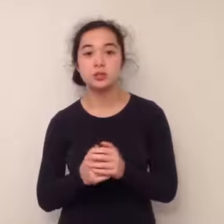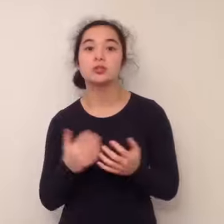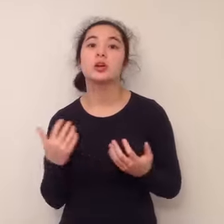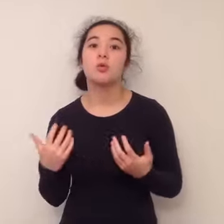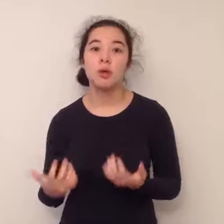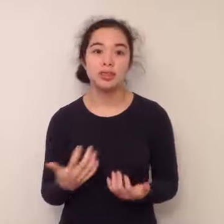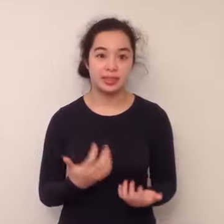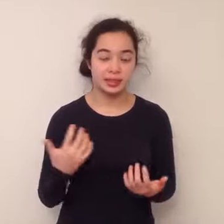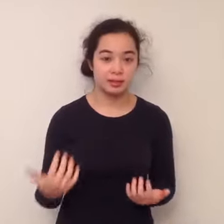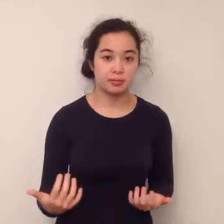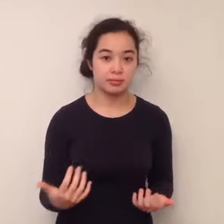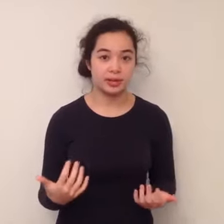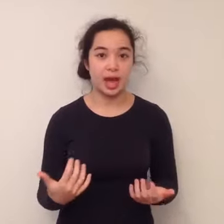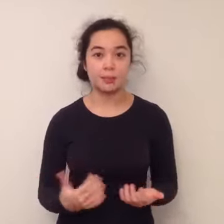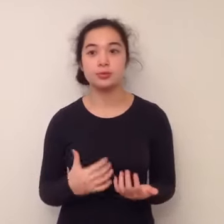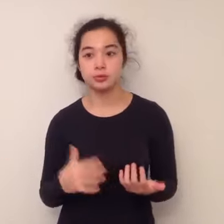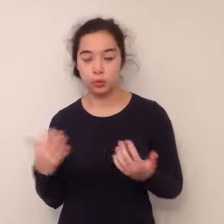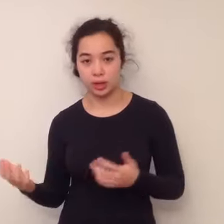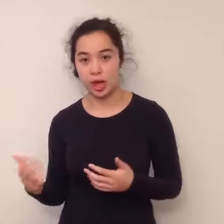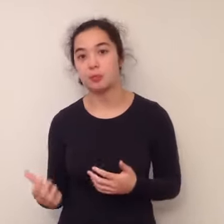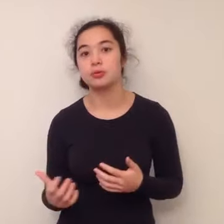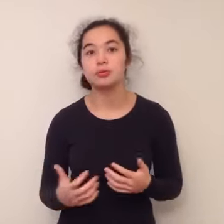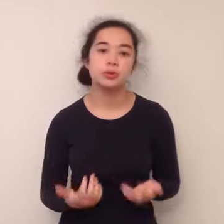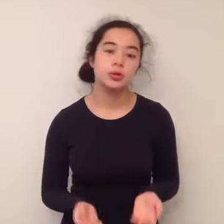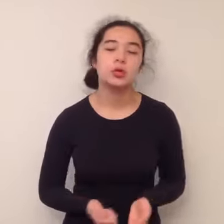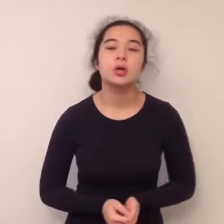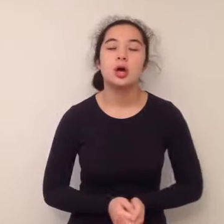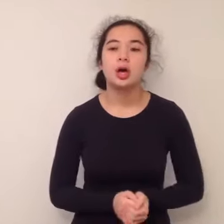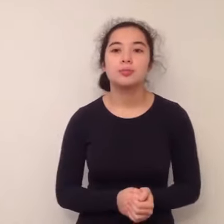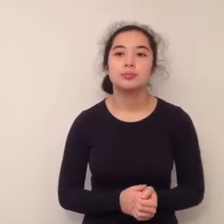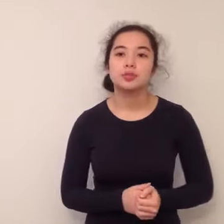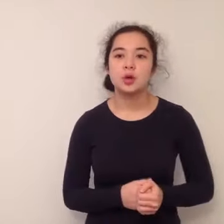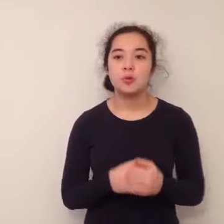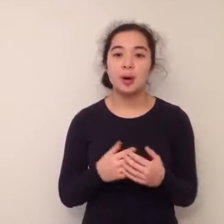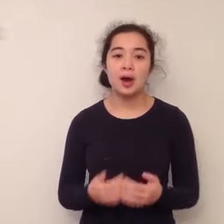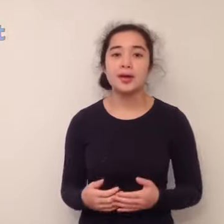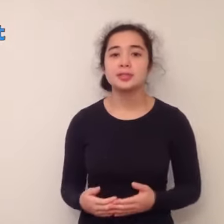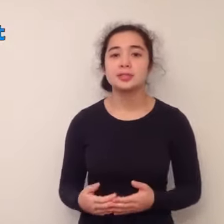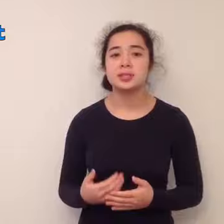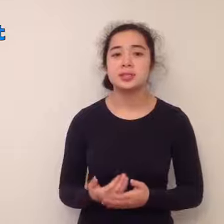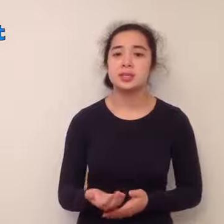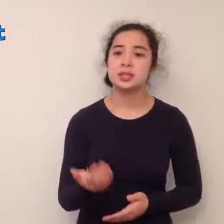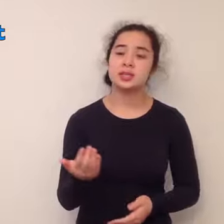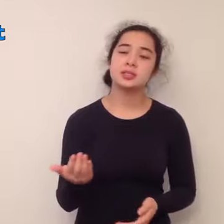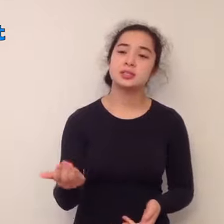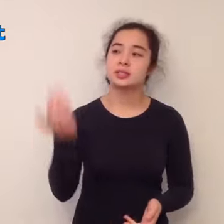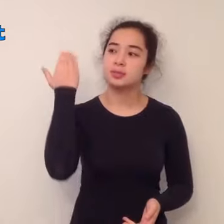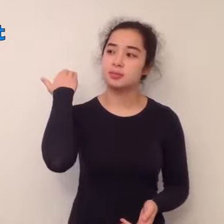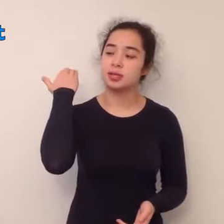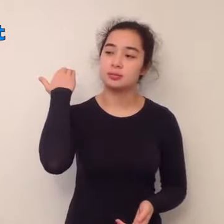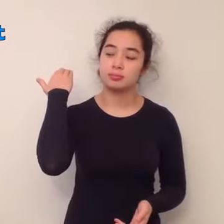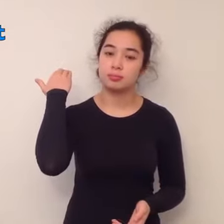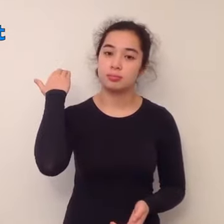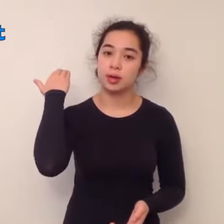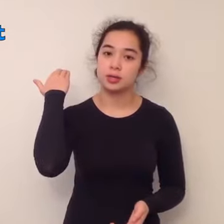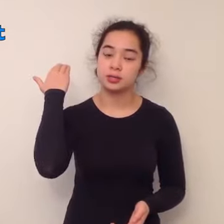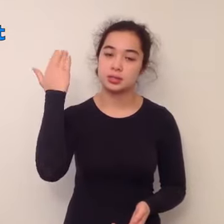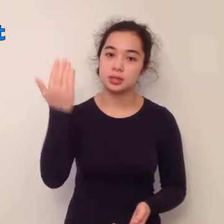knows when this event happened or will happen. So, past is simply past. Like